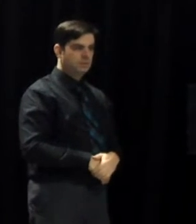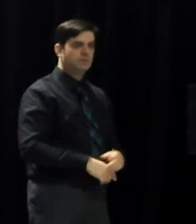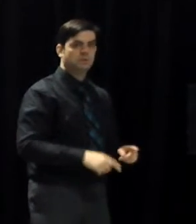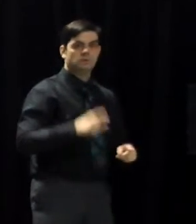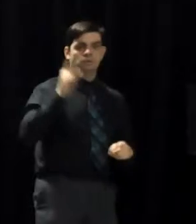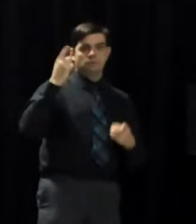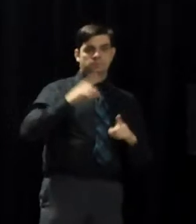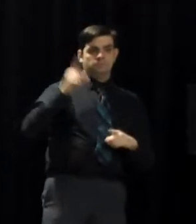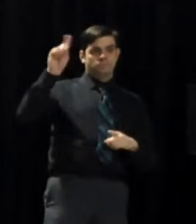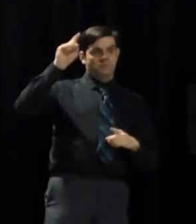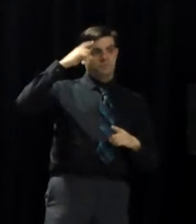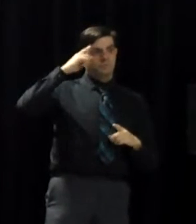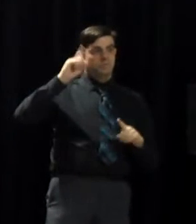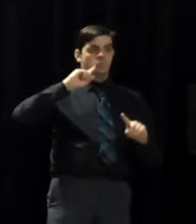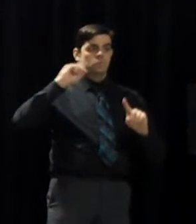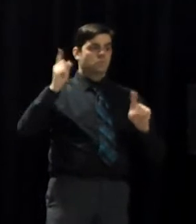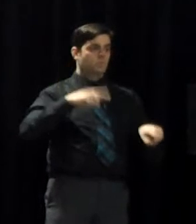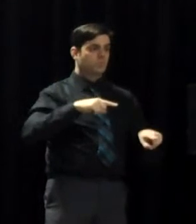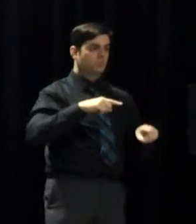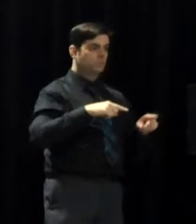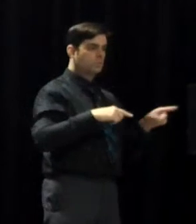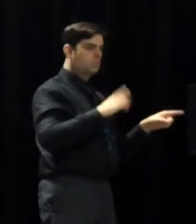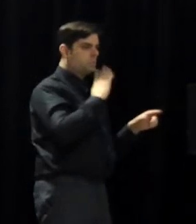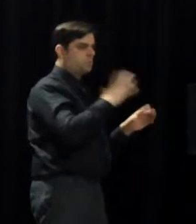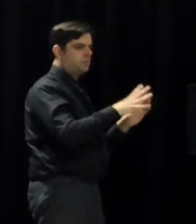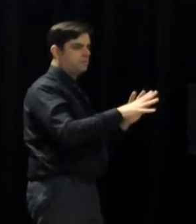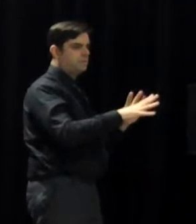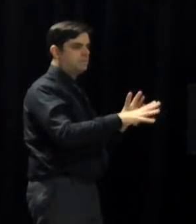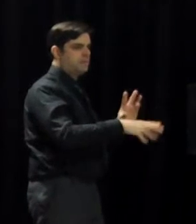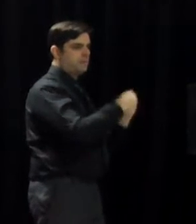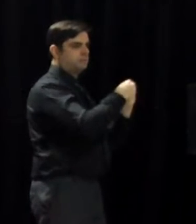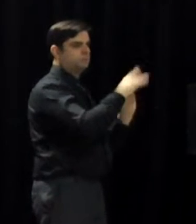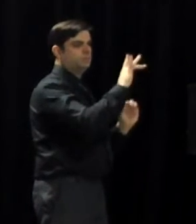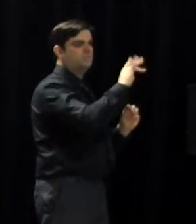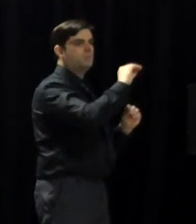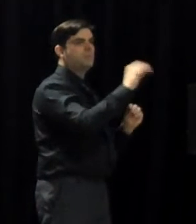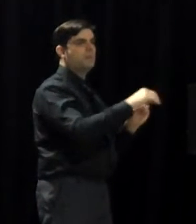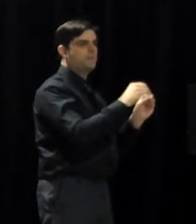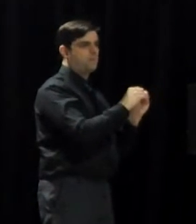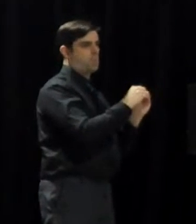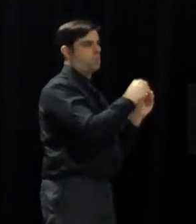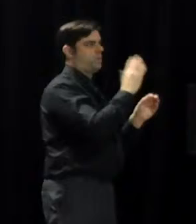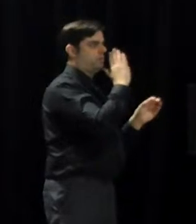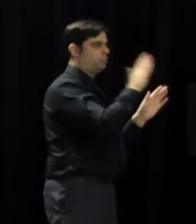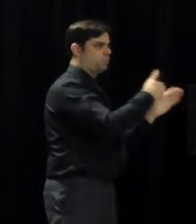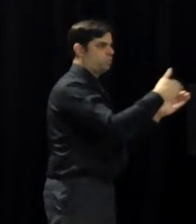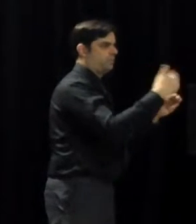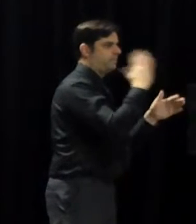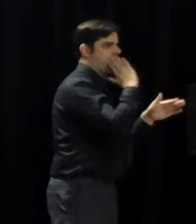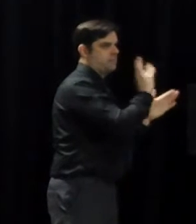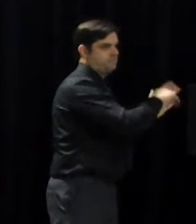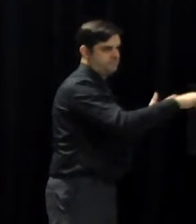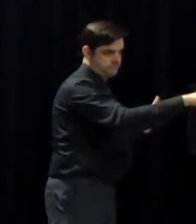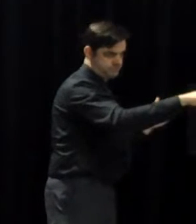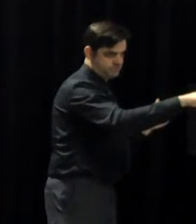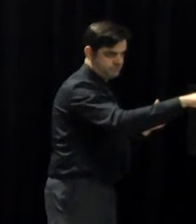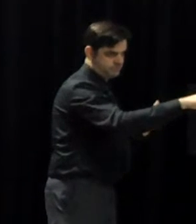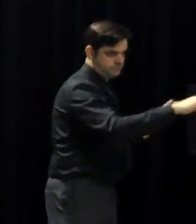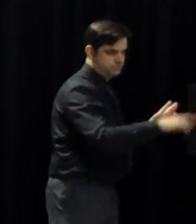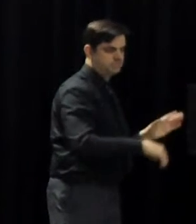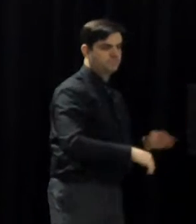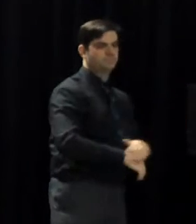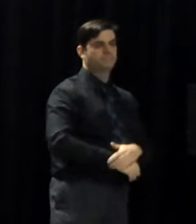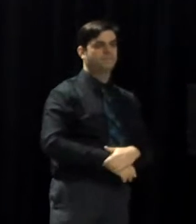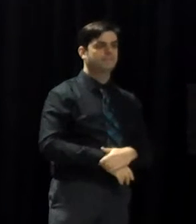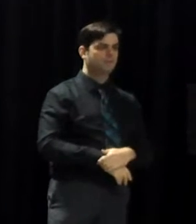up their capacity, 25% additional rooms. So that will mean that there will be 25% more rooms